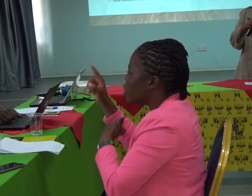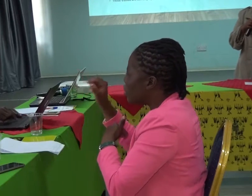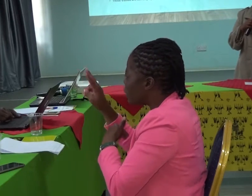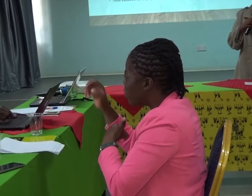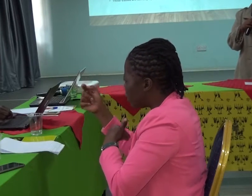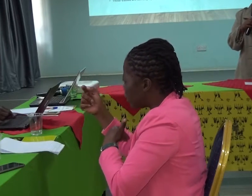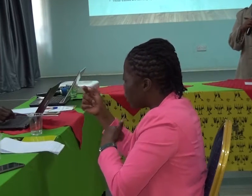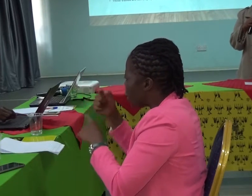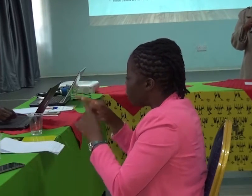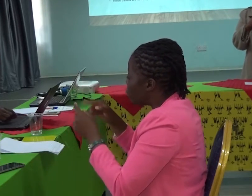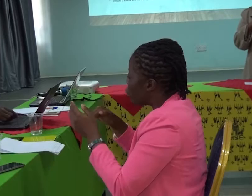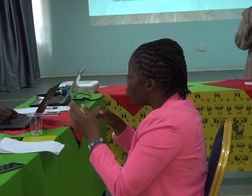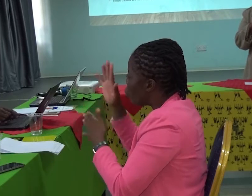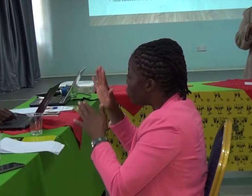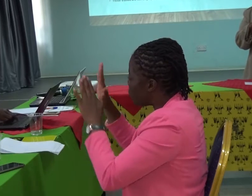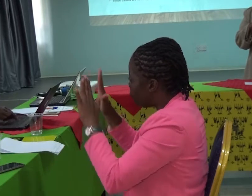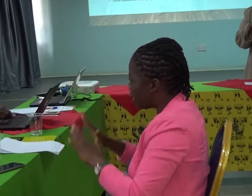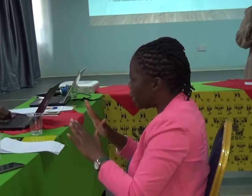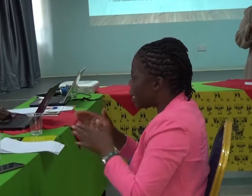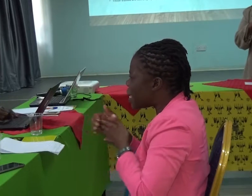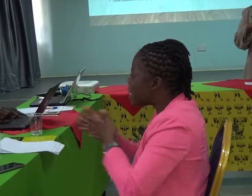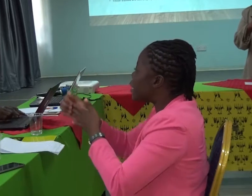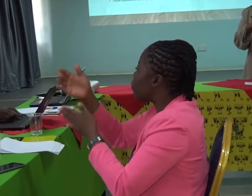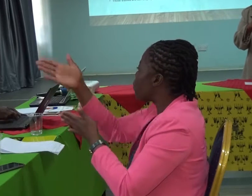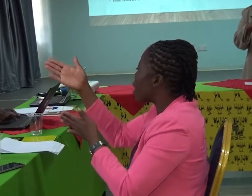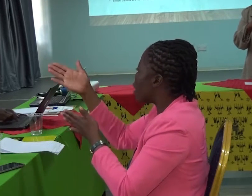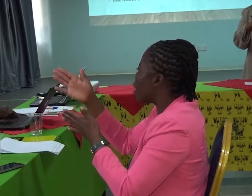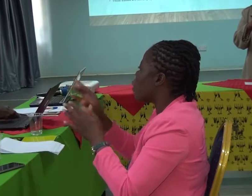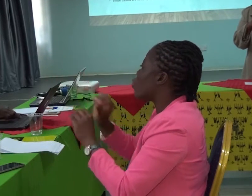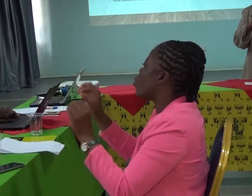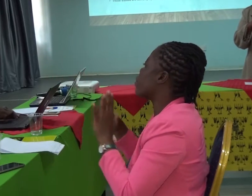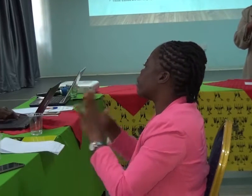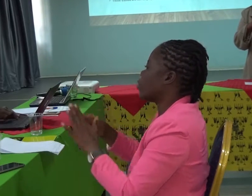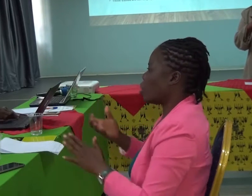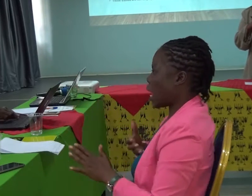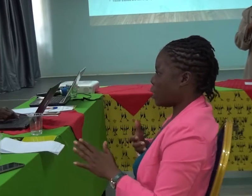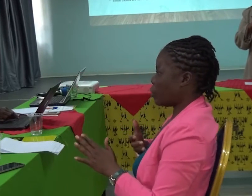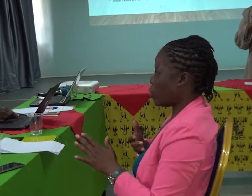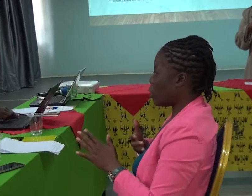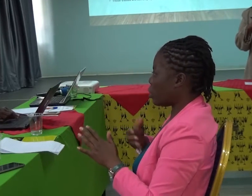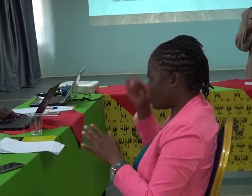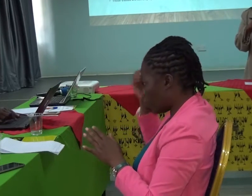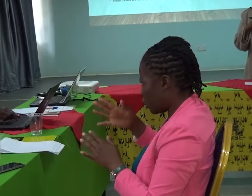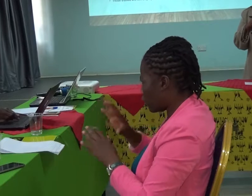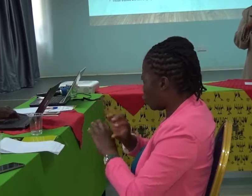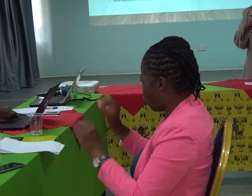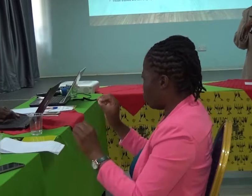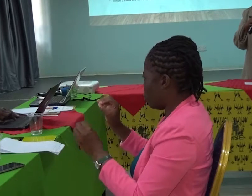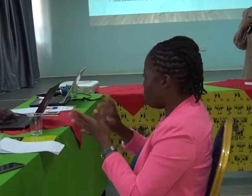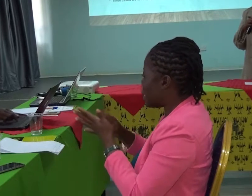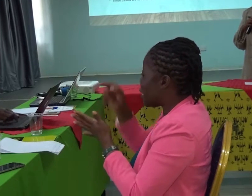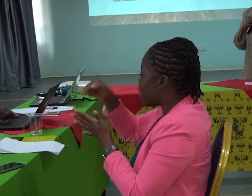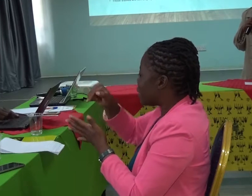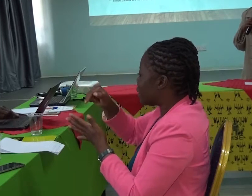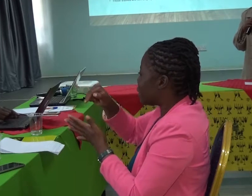was interesting, even in leadership in those institutions, they were not represented. So are they inclusive? Not really. So